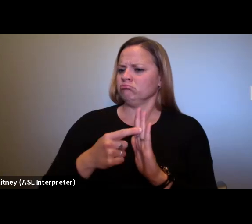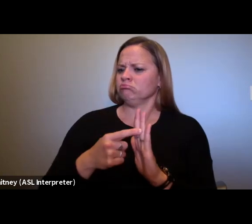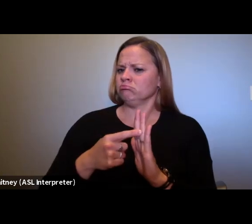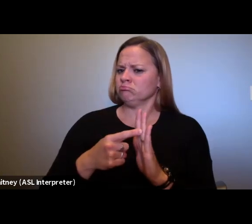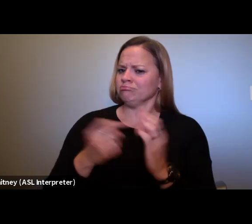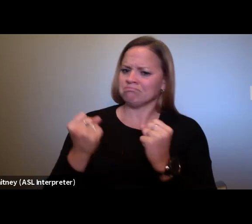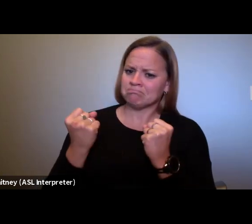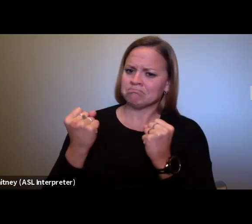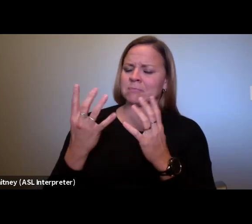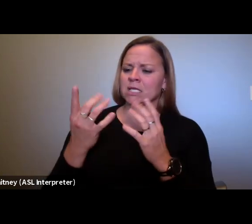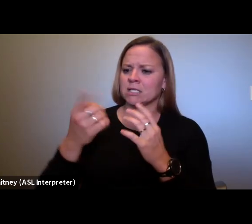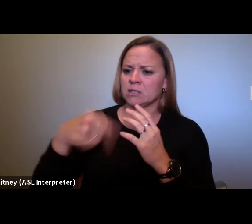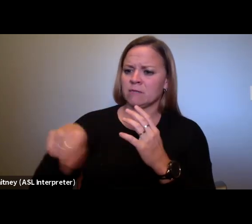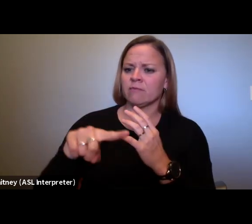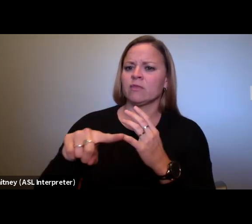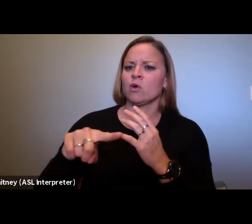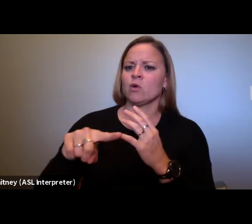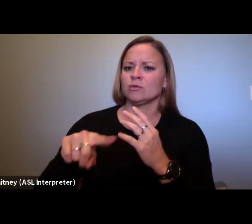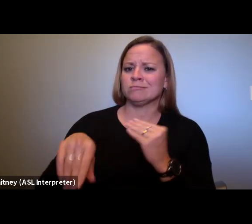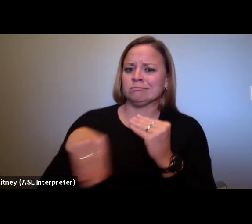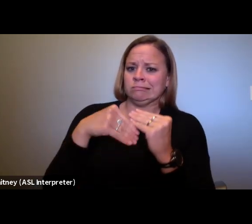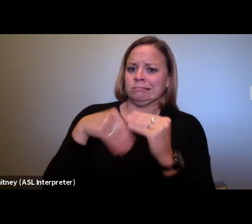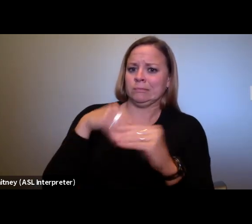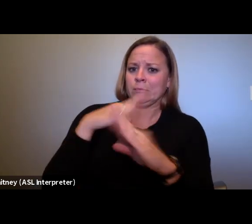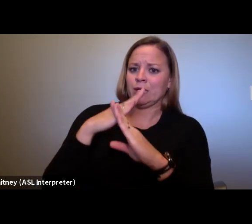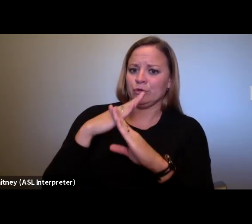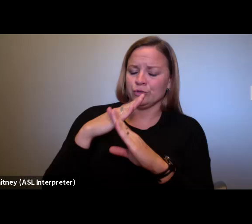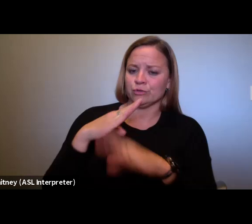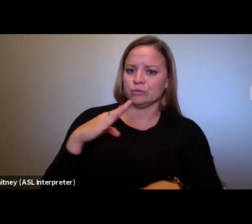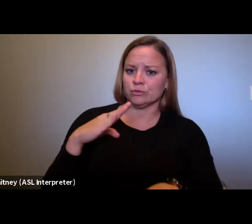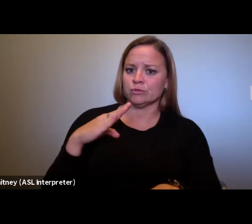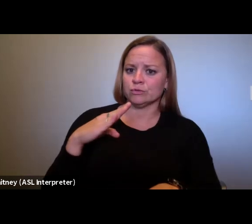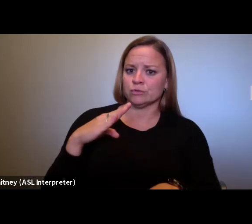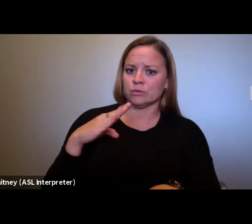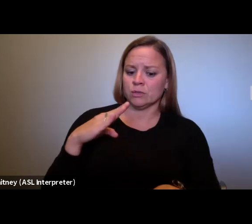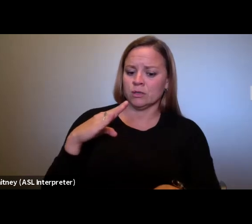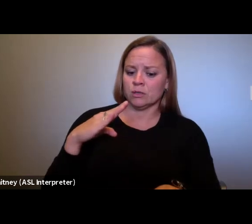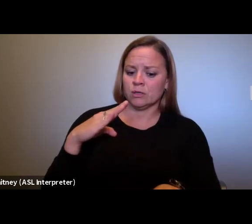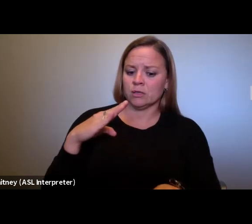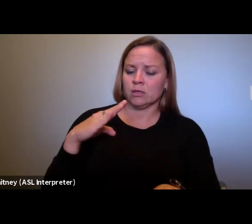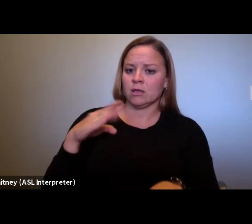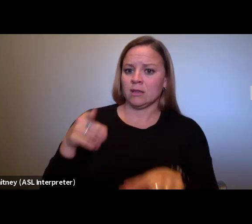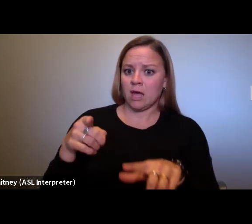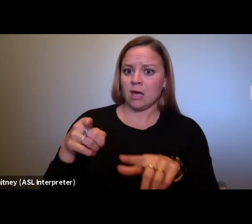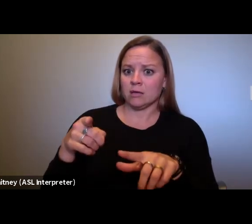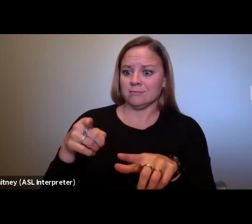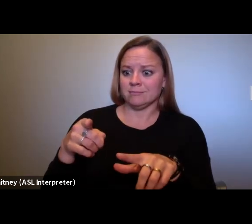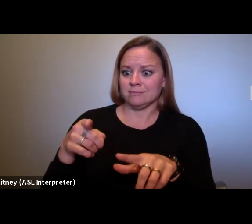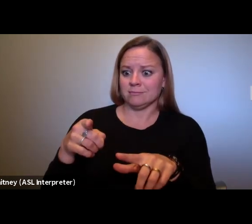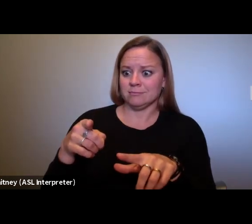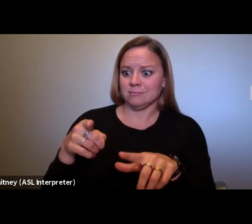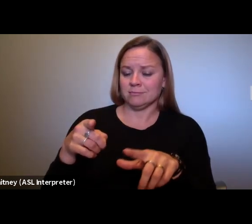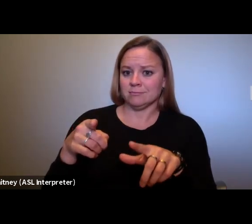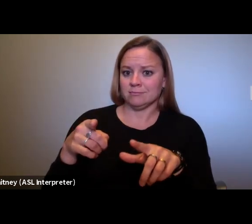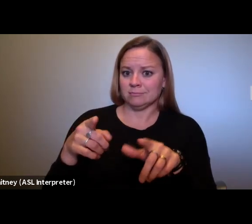of those additional barriers that come along with being unhoused, whether